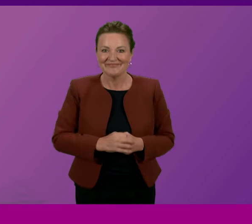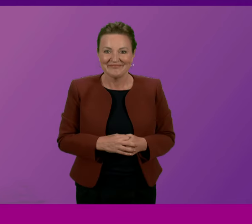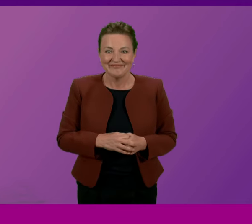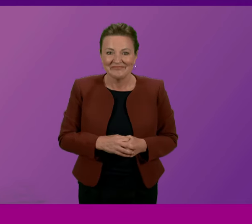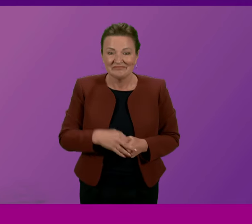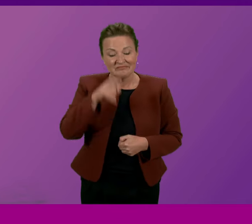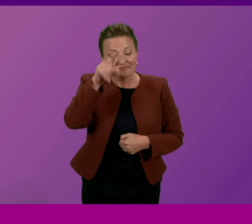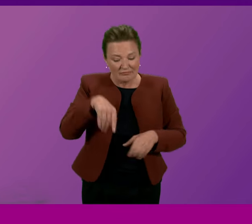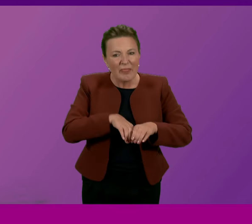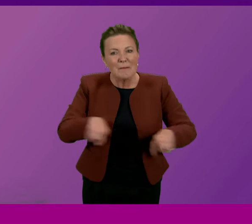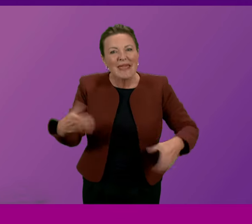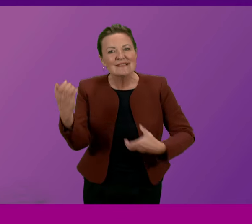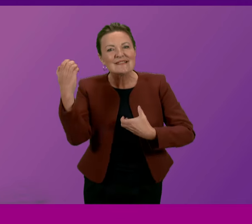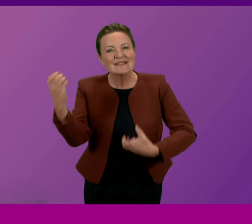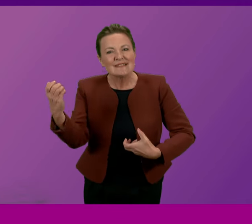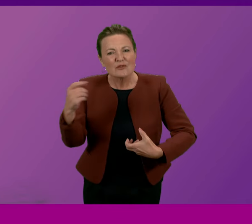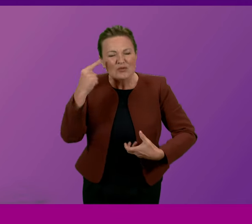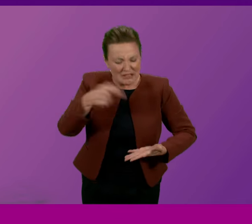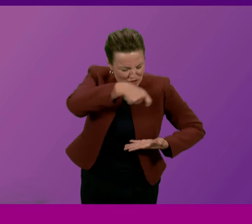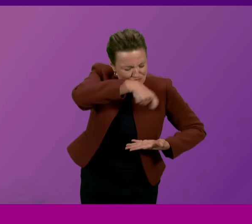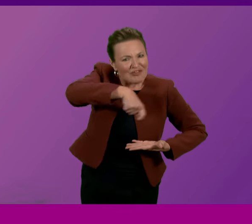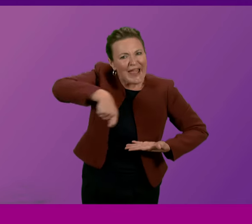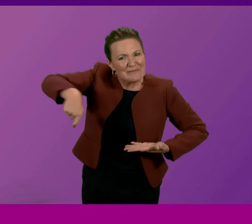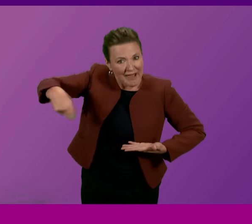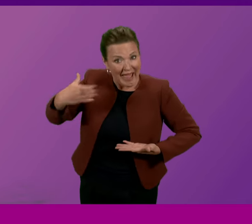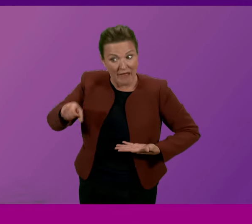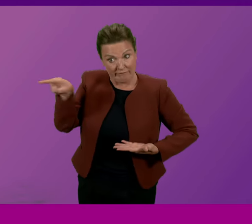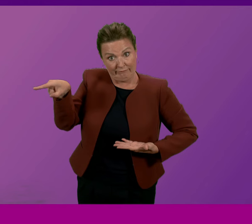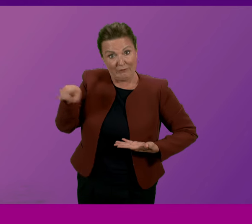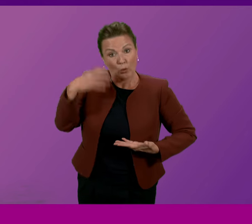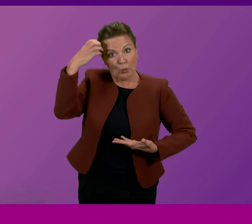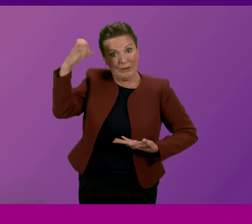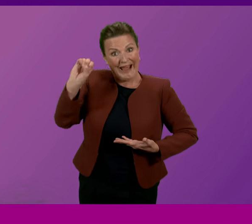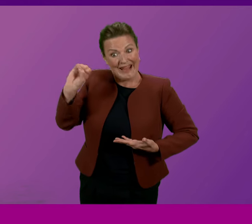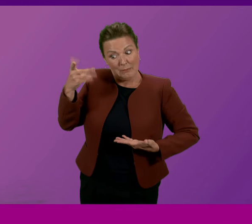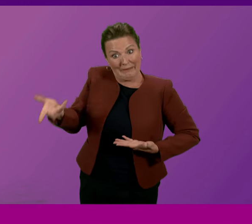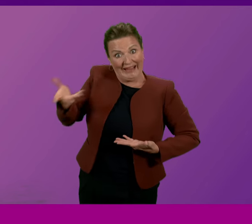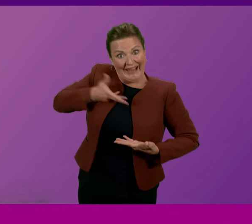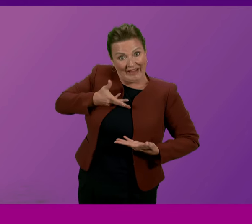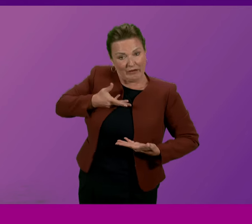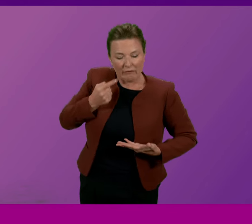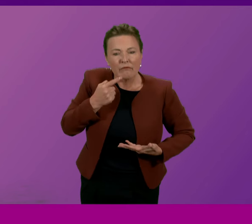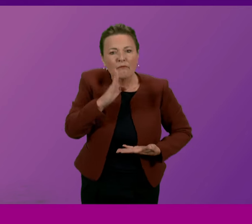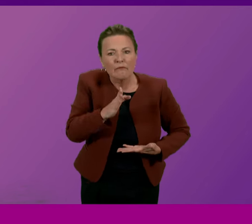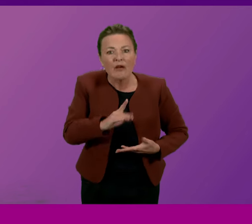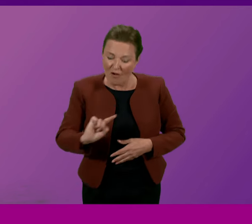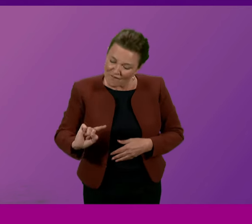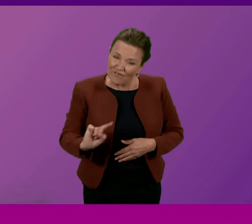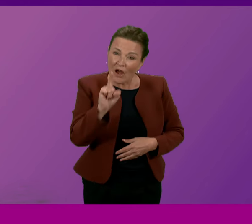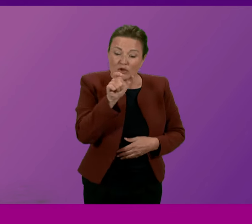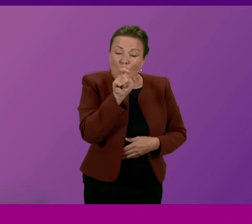on the mace, which His Majesty's late mother presented to this Parliament, are the very first words of the Scotland